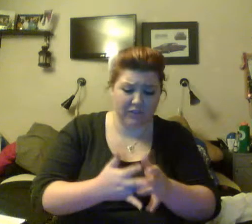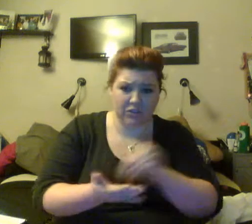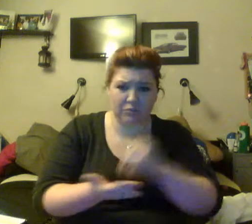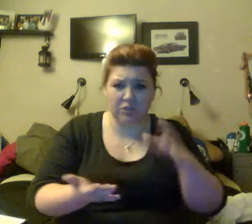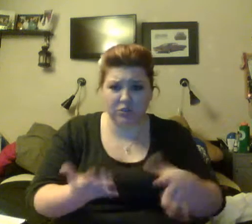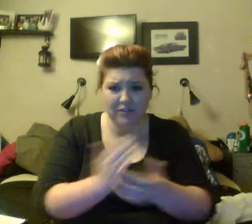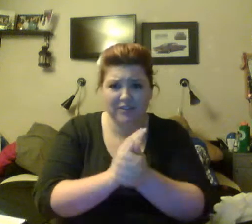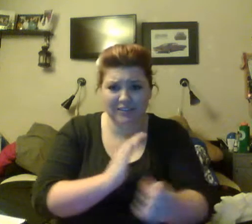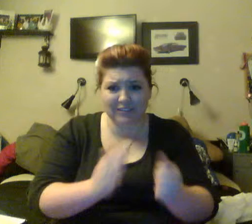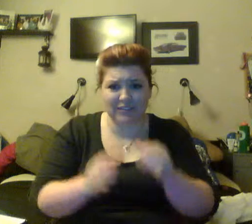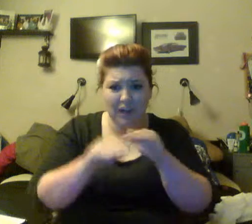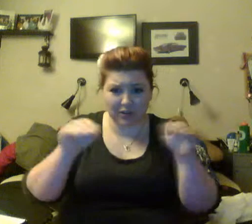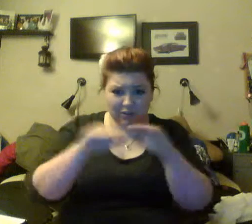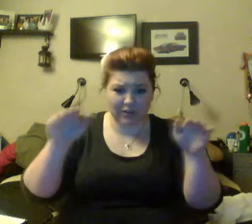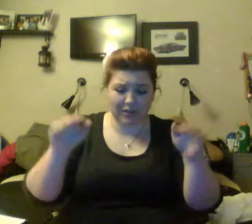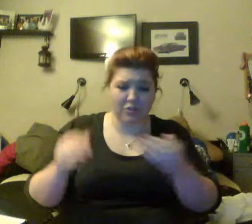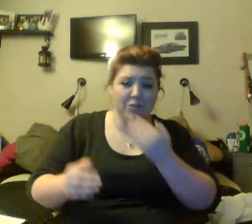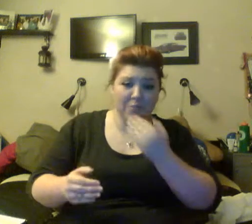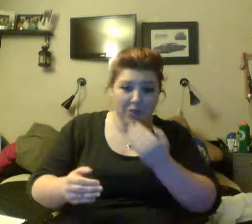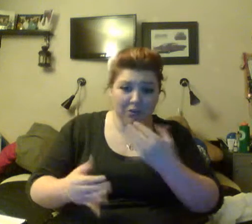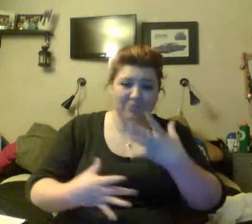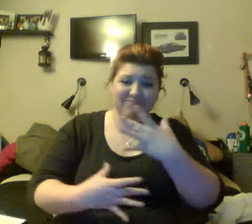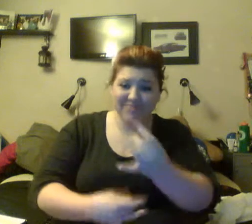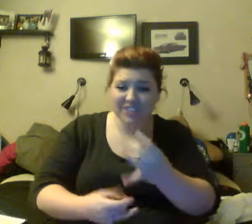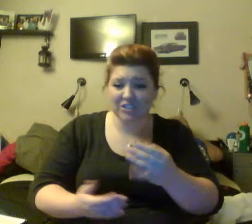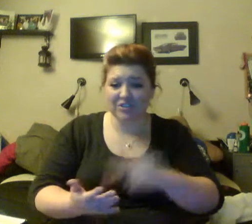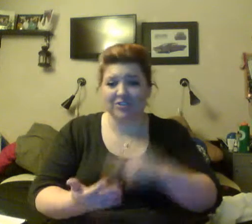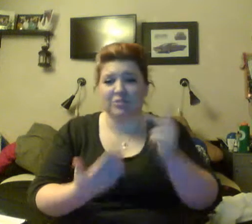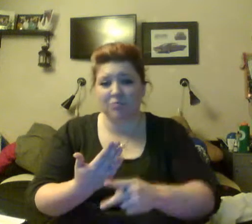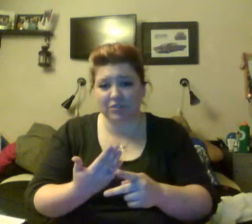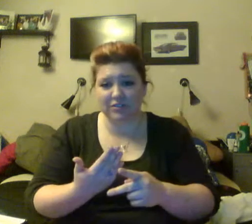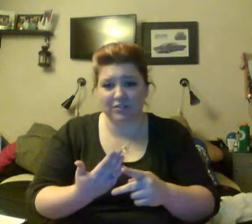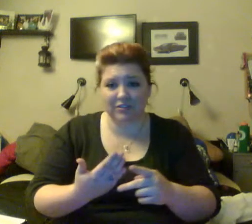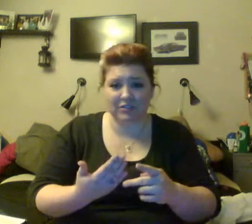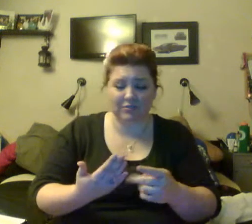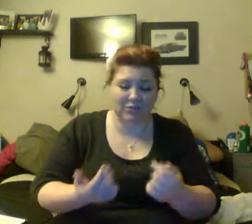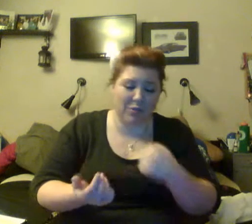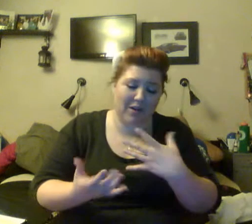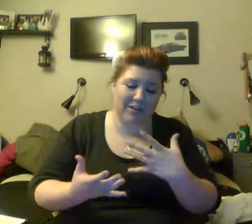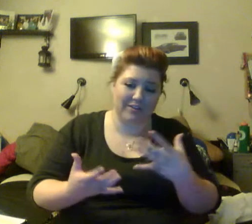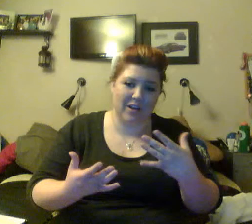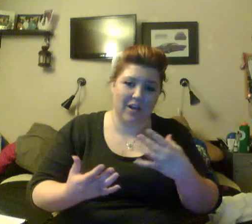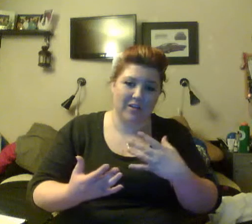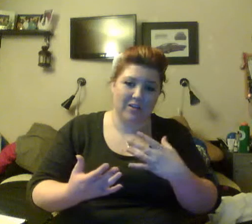get some kind of interesting projects. And so that's one thing I like to do with this reading class that I teach. And